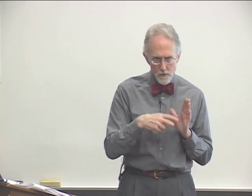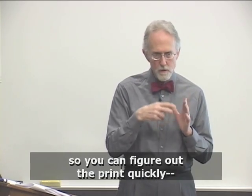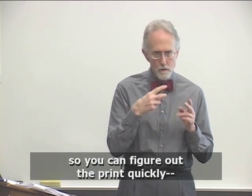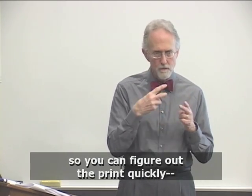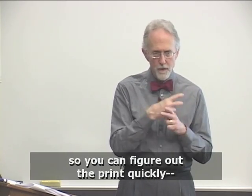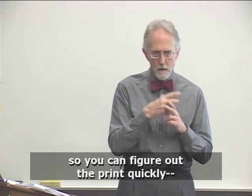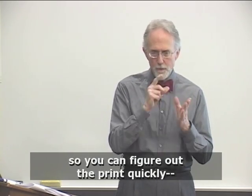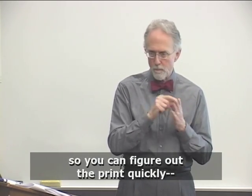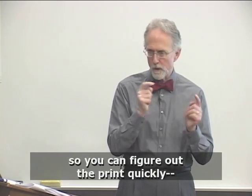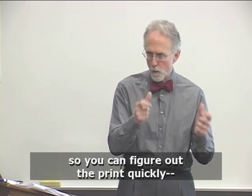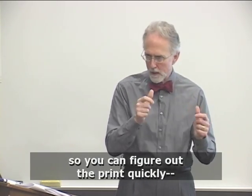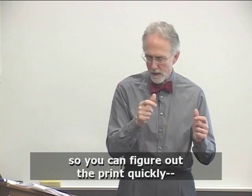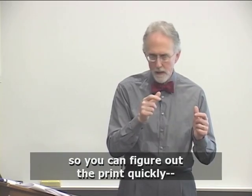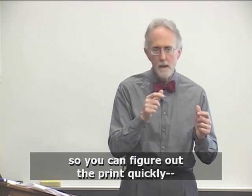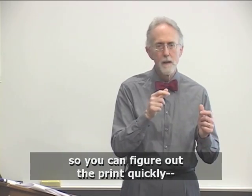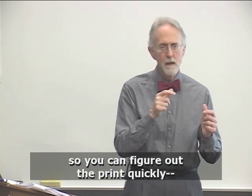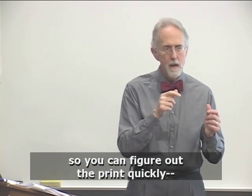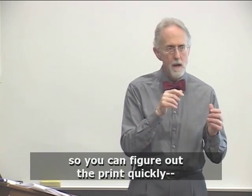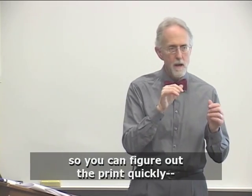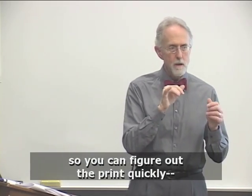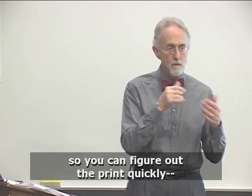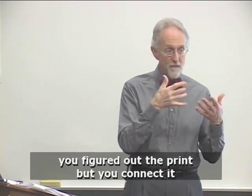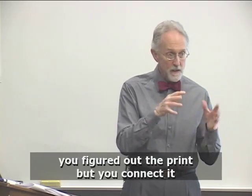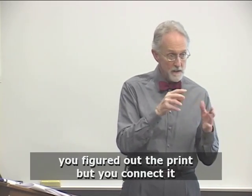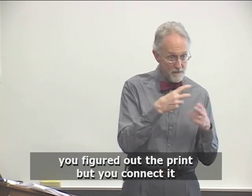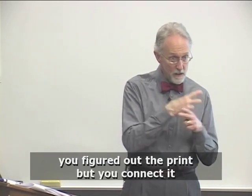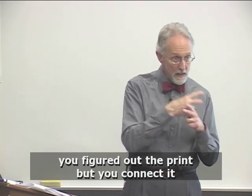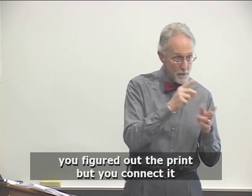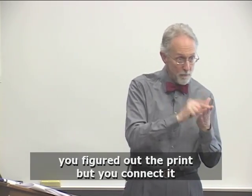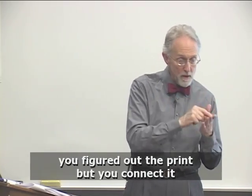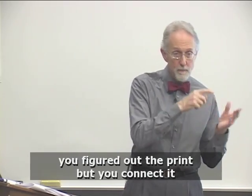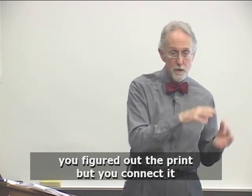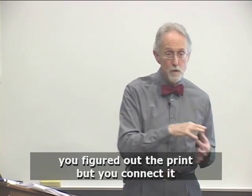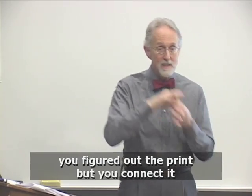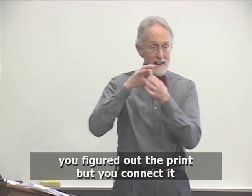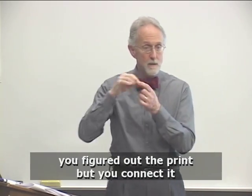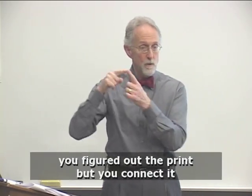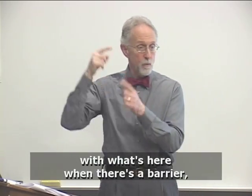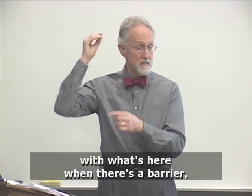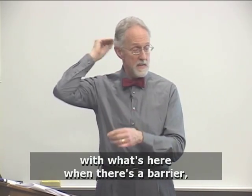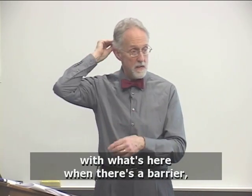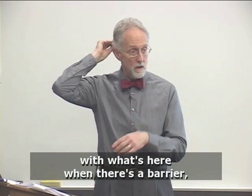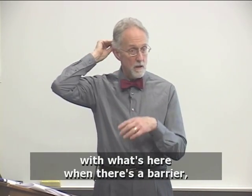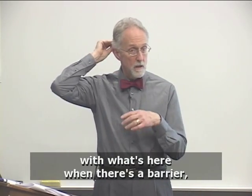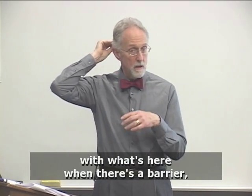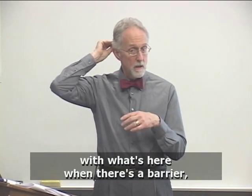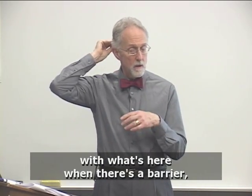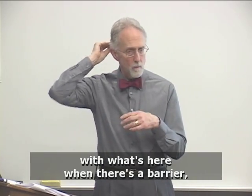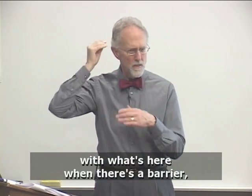so you can figure out the print quickly. You've figured out the print, but you connect it with what's here. When